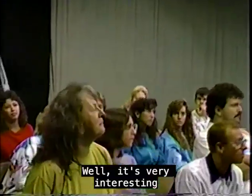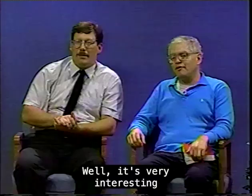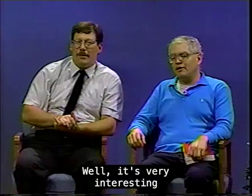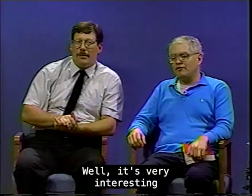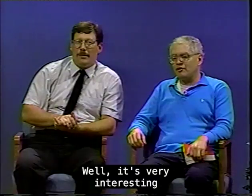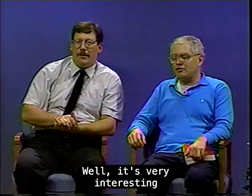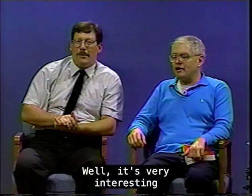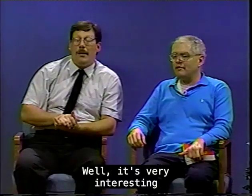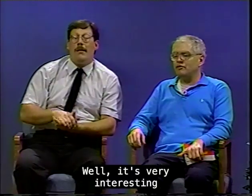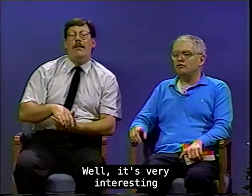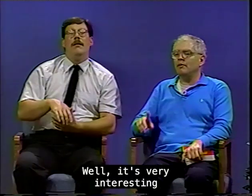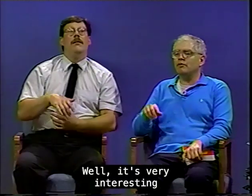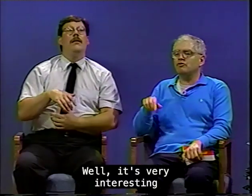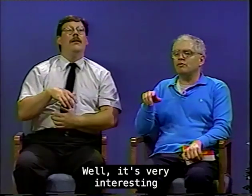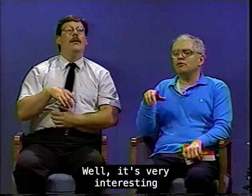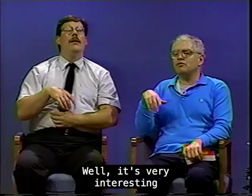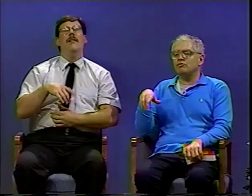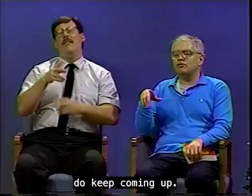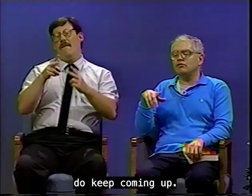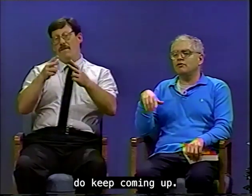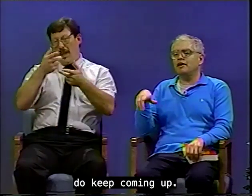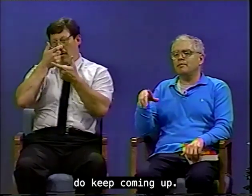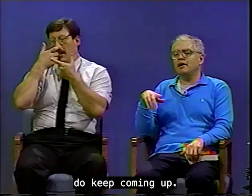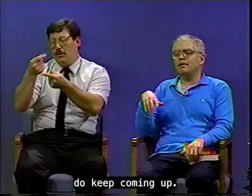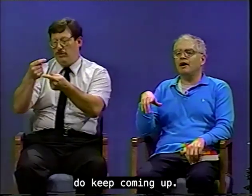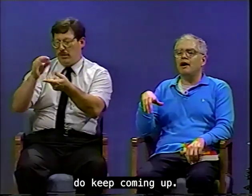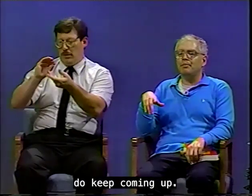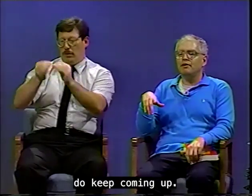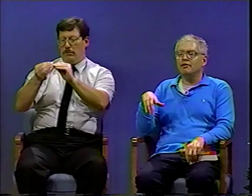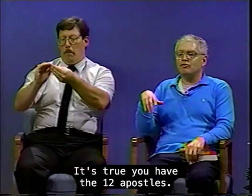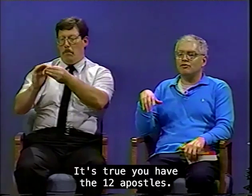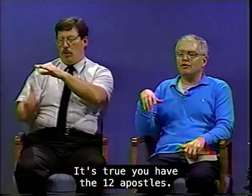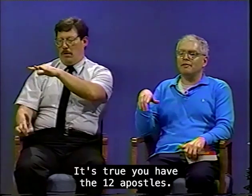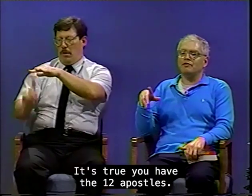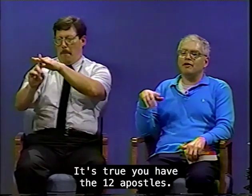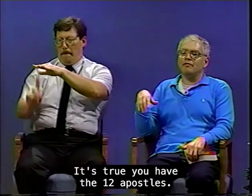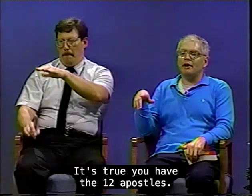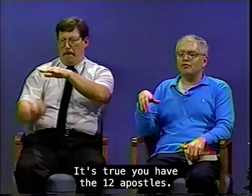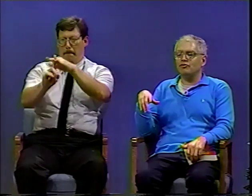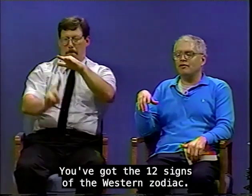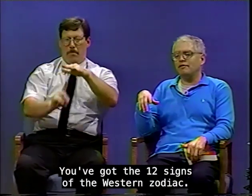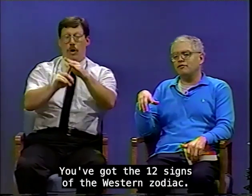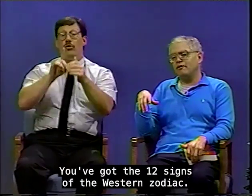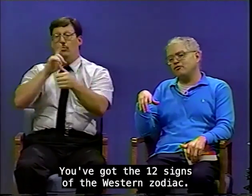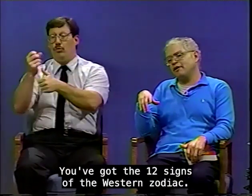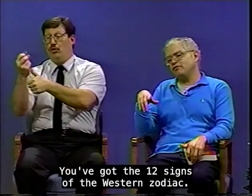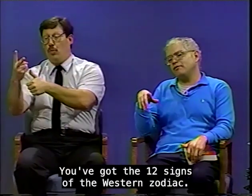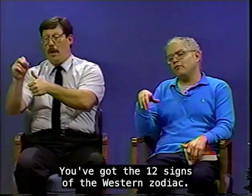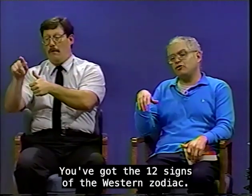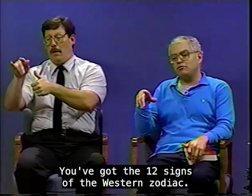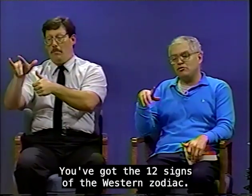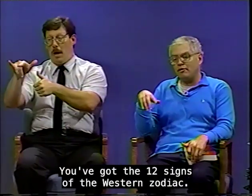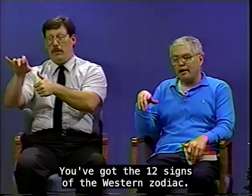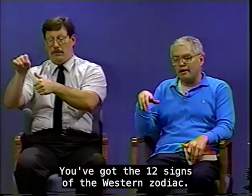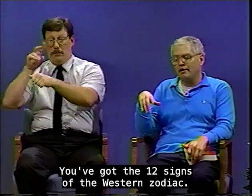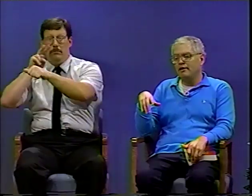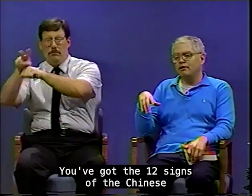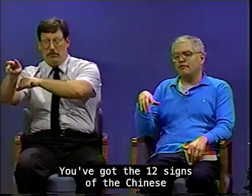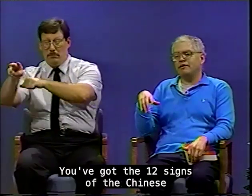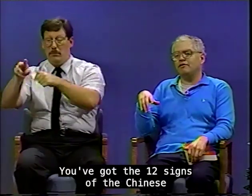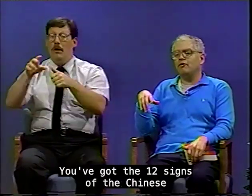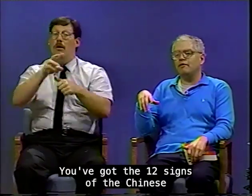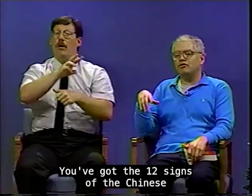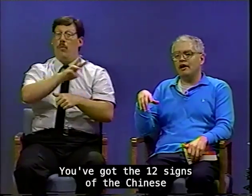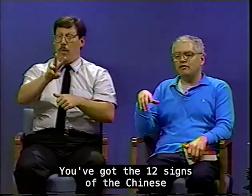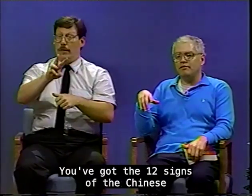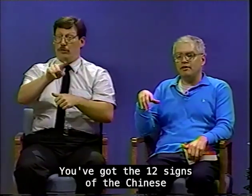Well, it's very interesting how these number symbolisms do keep coming up. It's true, you have the 12 apostles, you've got the 12 signs of the Western zodiac, you've